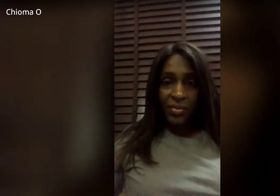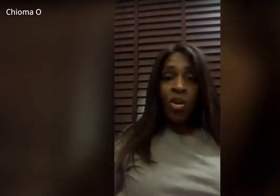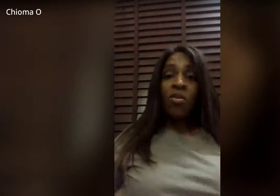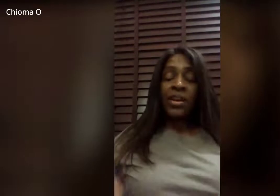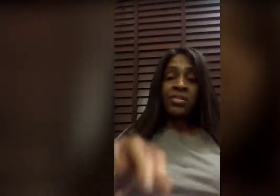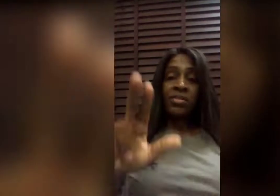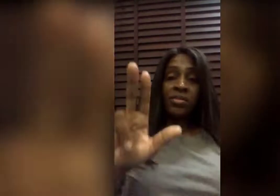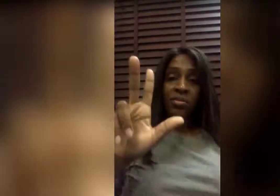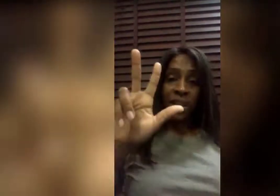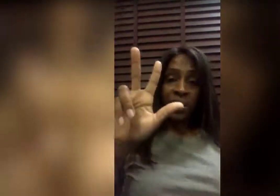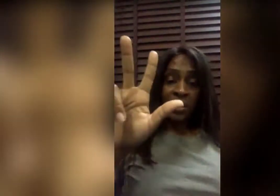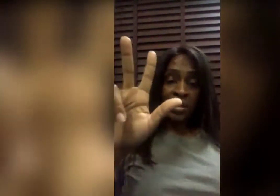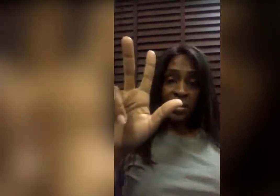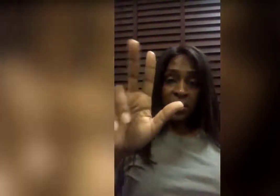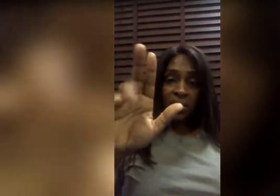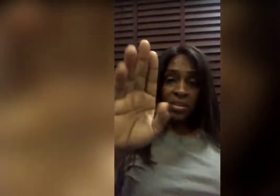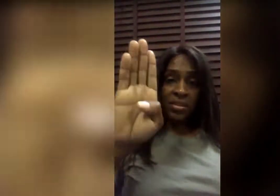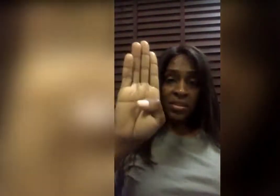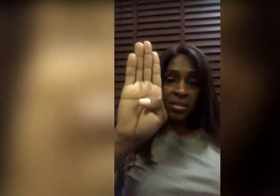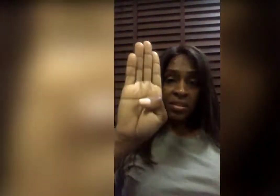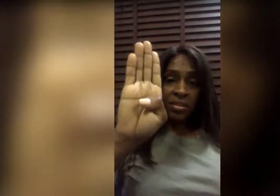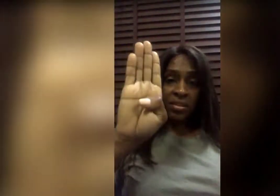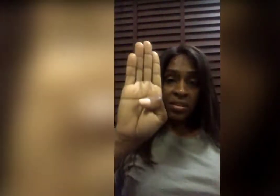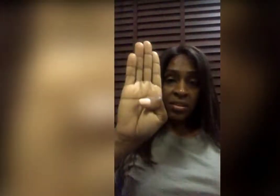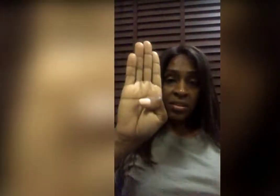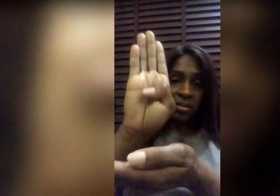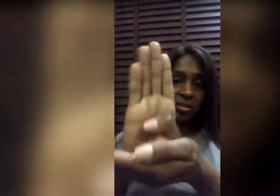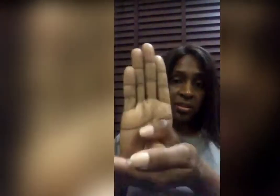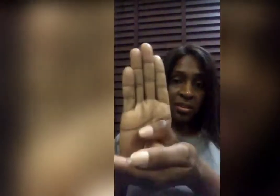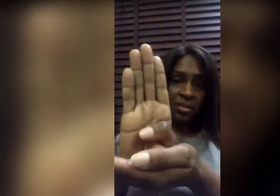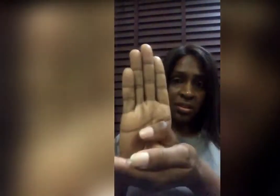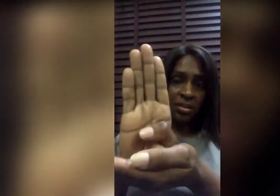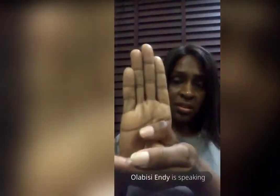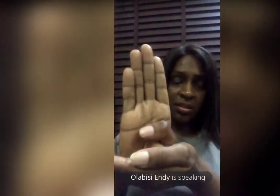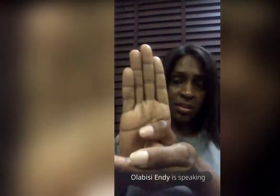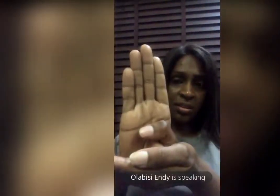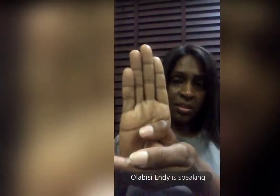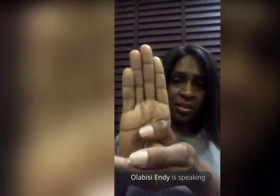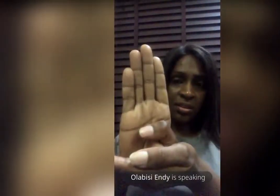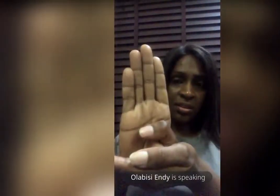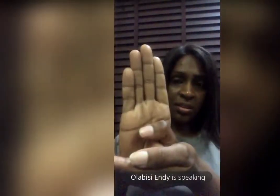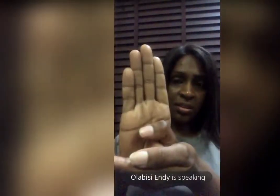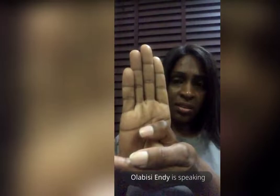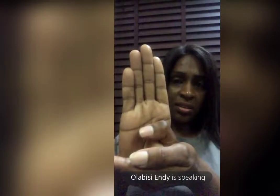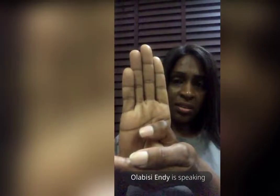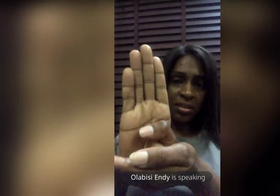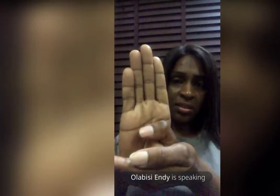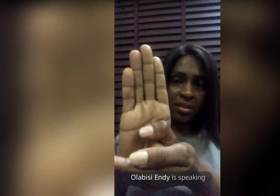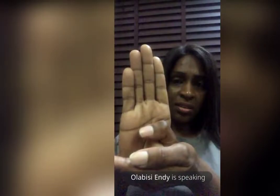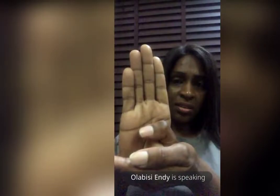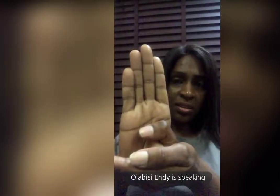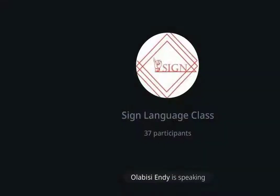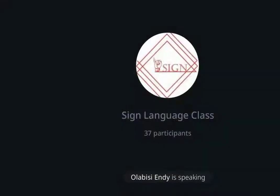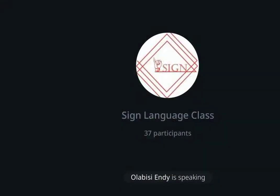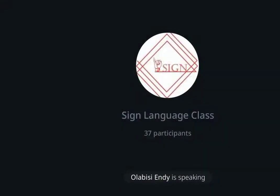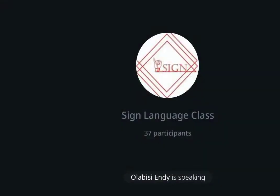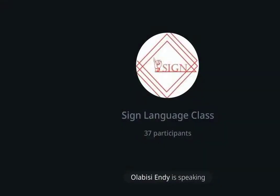Okay, what you sign is 3 billion. 3 billion. 30, 3 and 0. Sorry. It's okay.